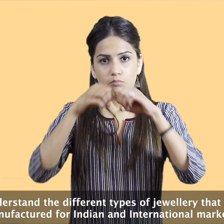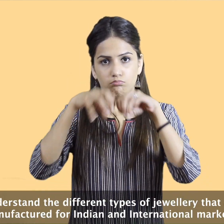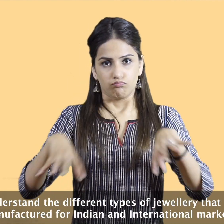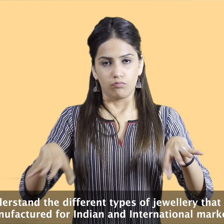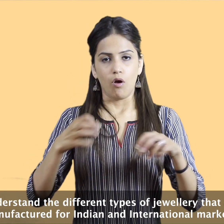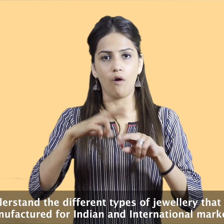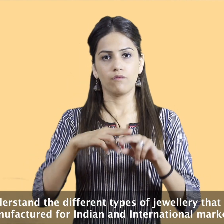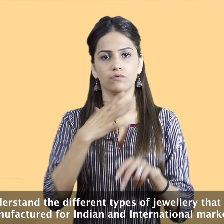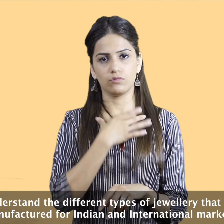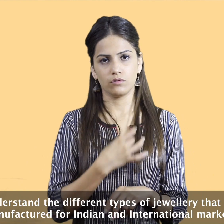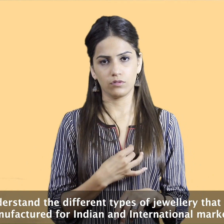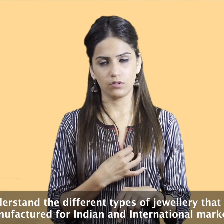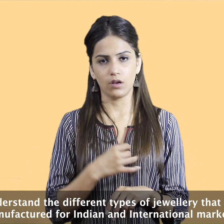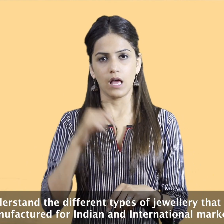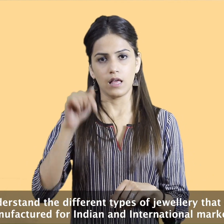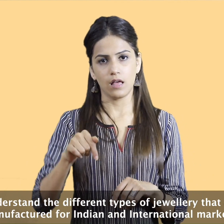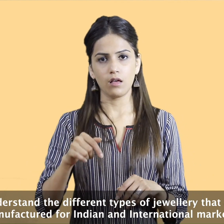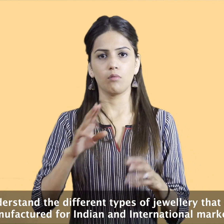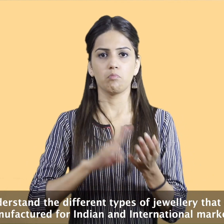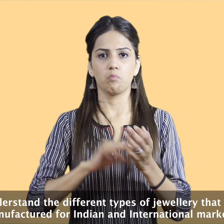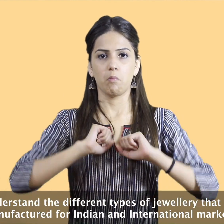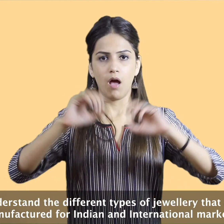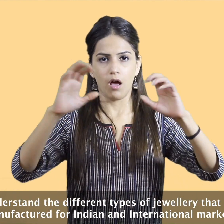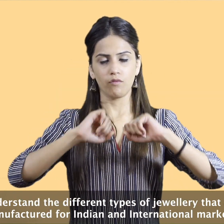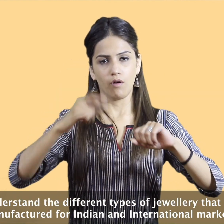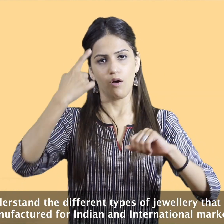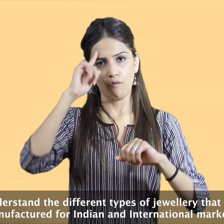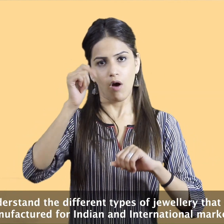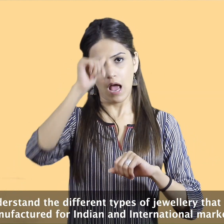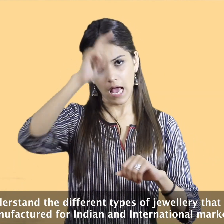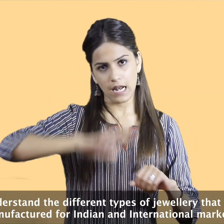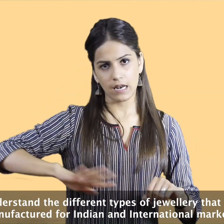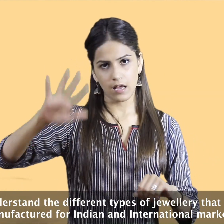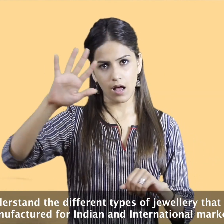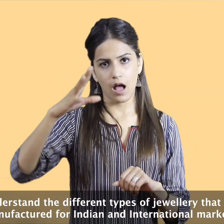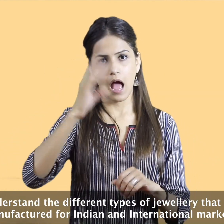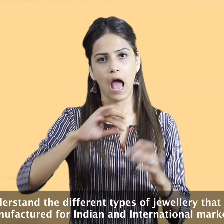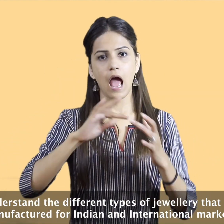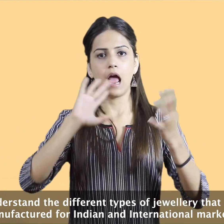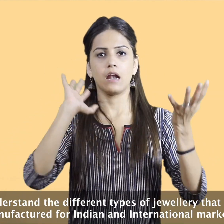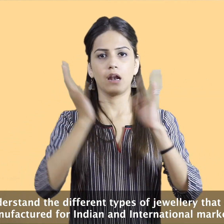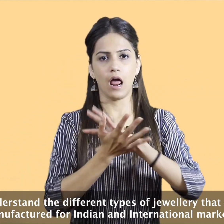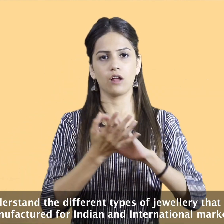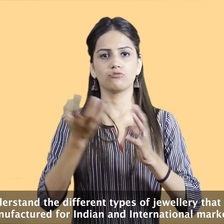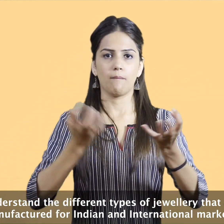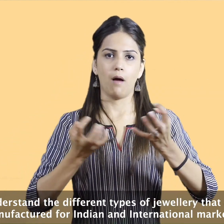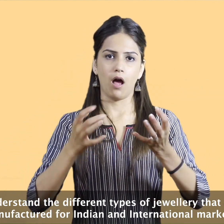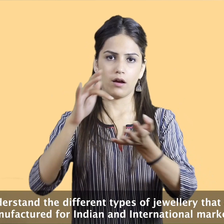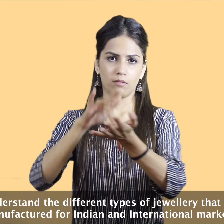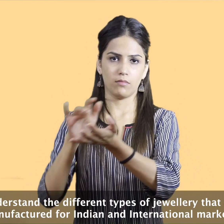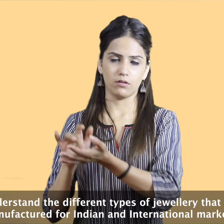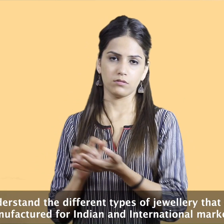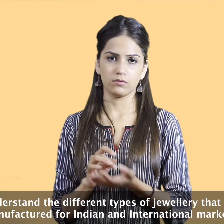understand different types of jewelry that are manufactured for Indian and international markets.